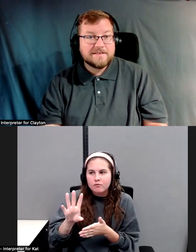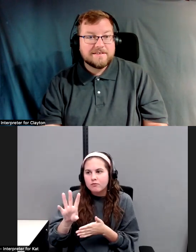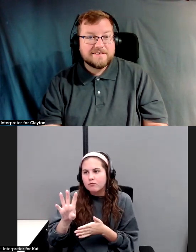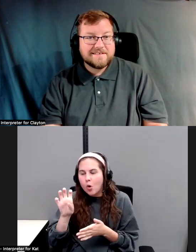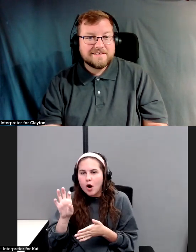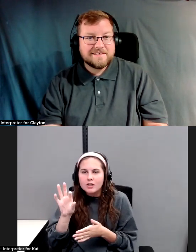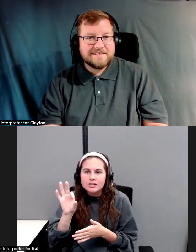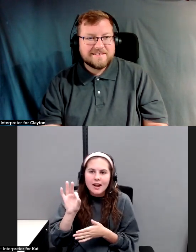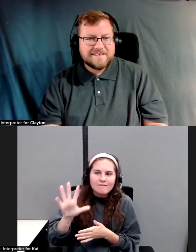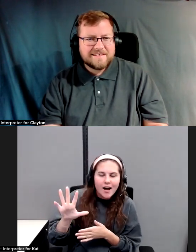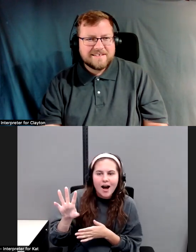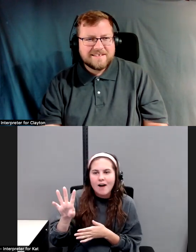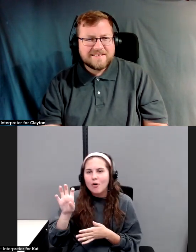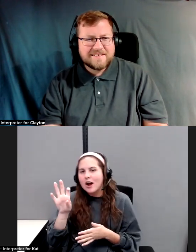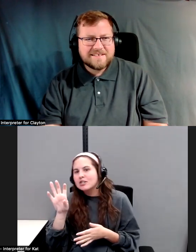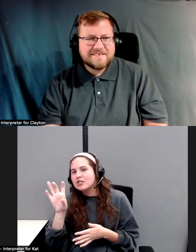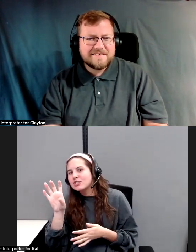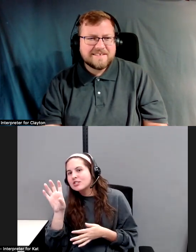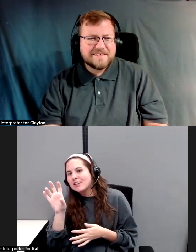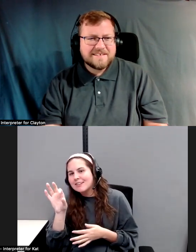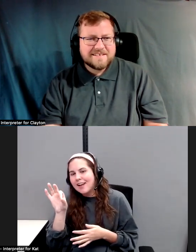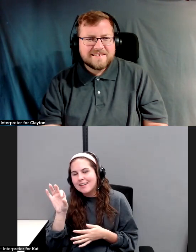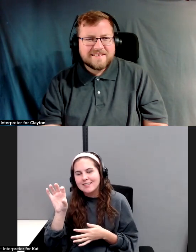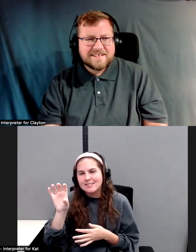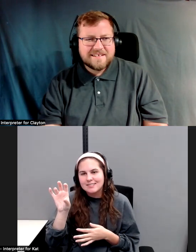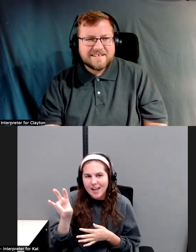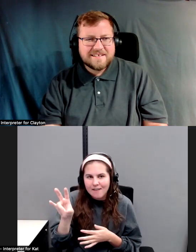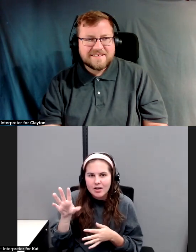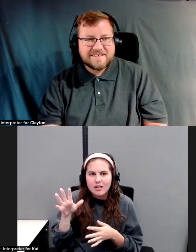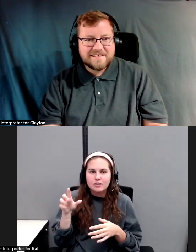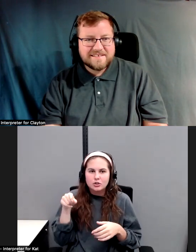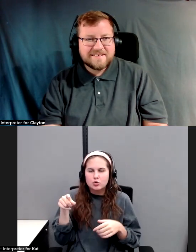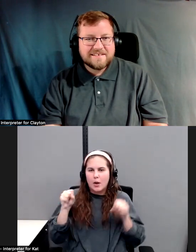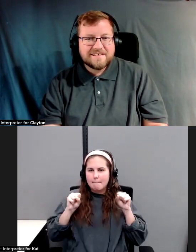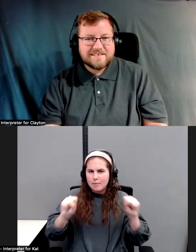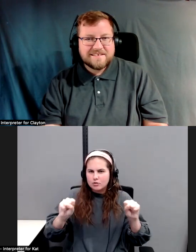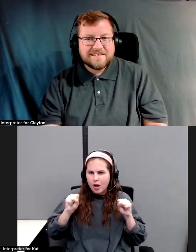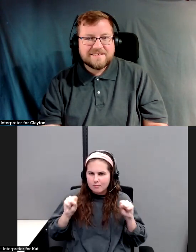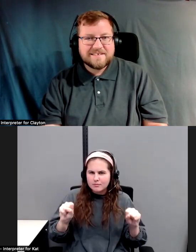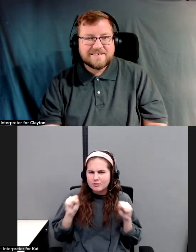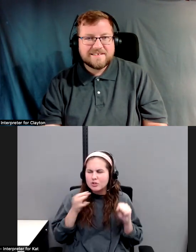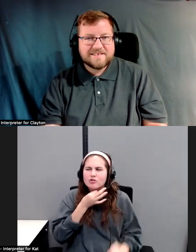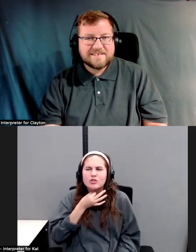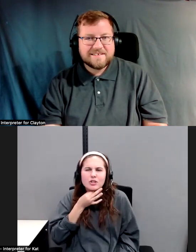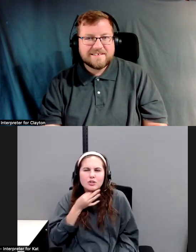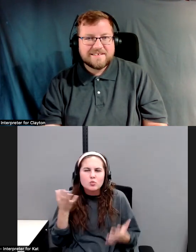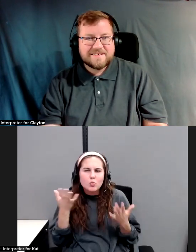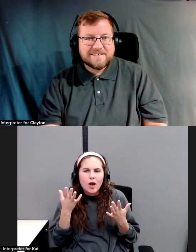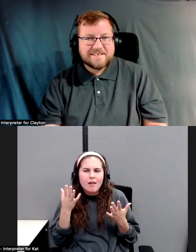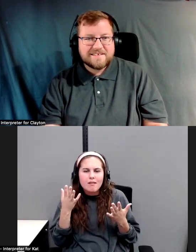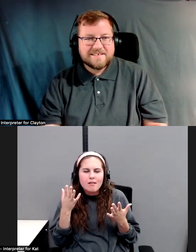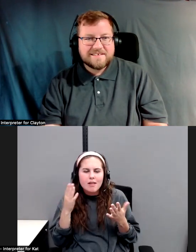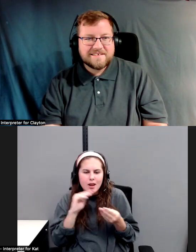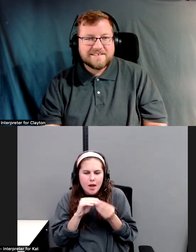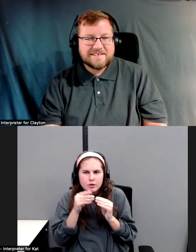496, 497, all the way up to 500 push-ups. So I was just curious what number to do, like literally start